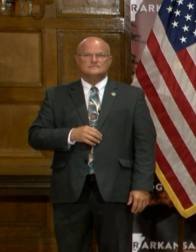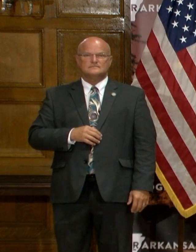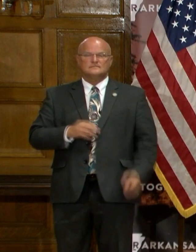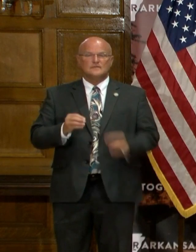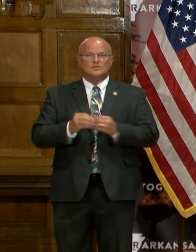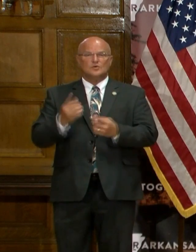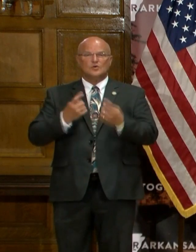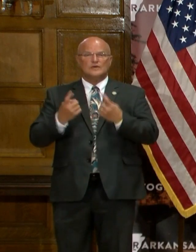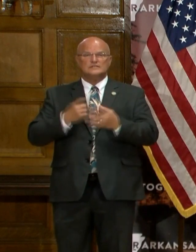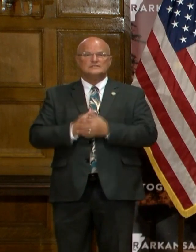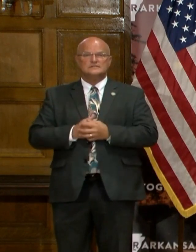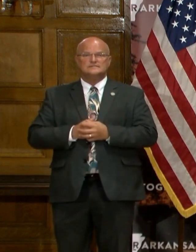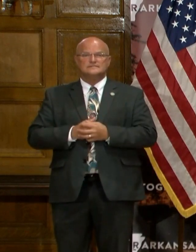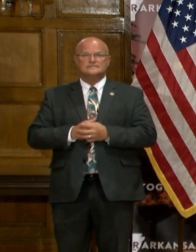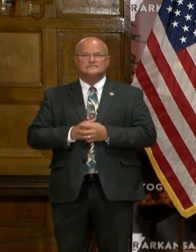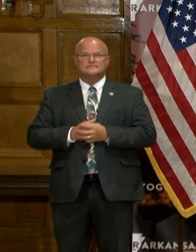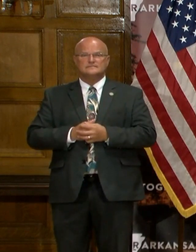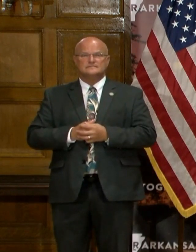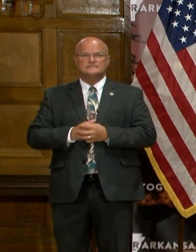Any other questions?